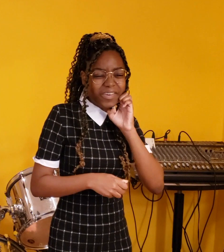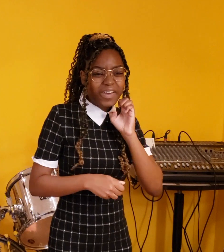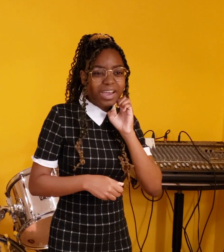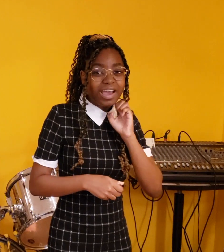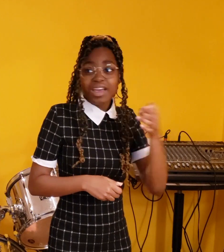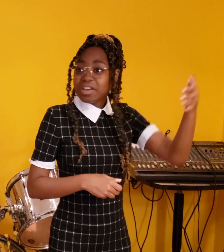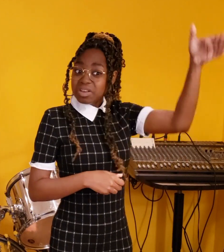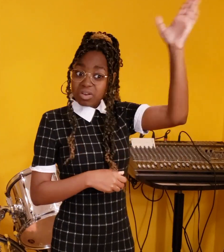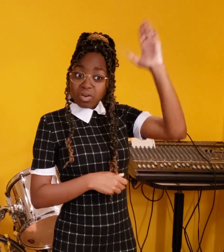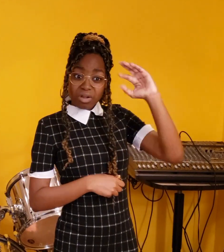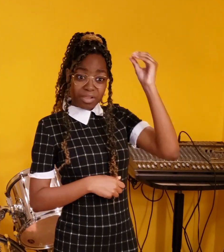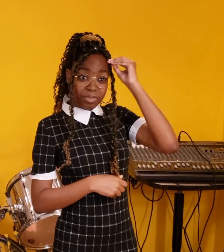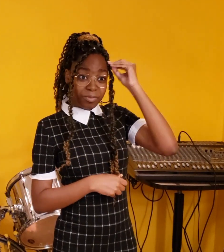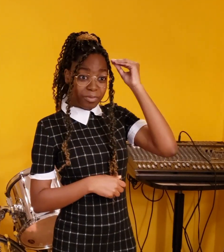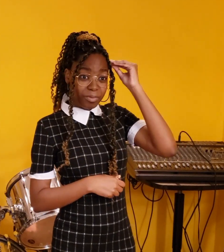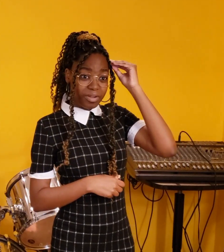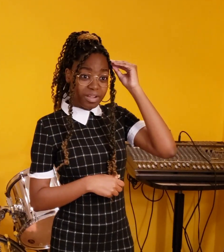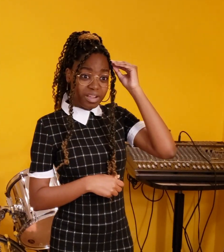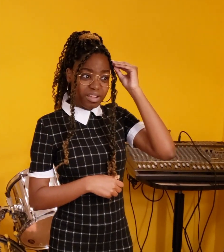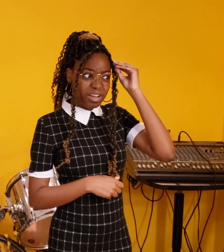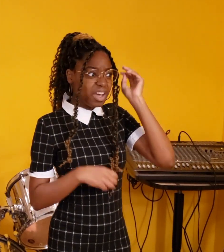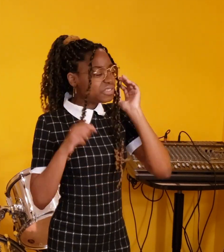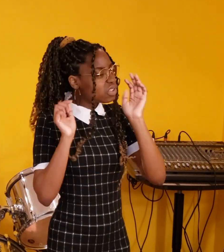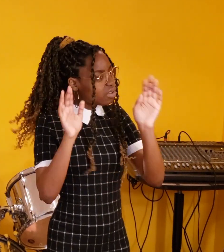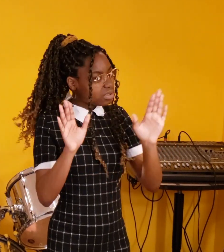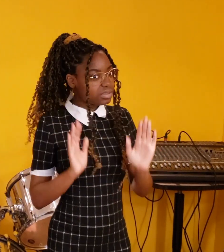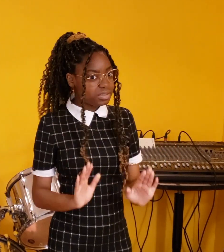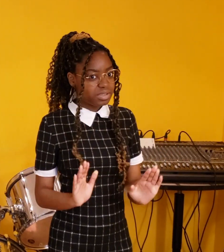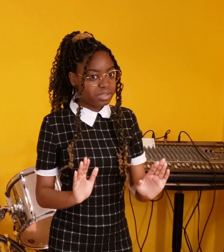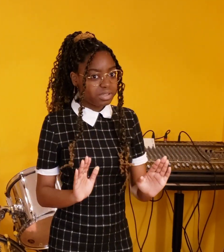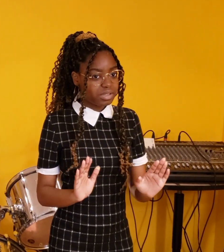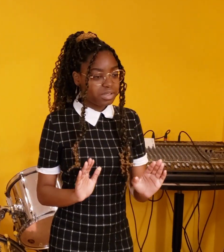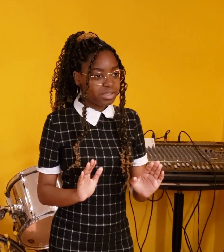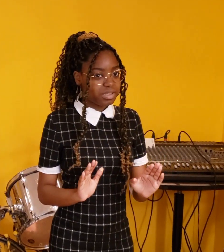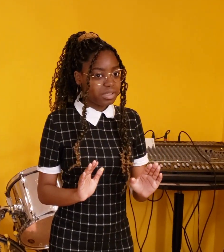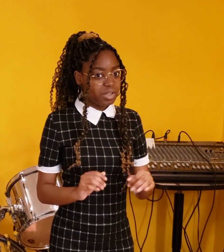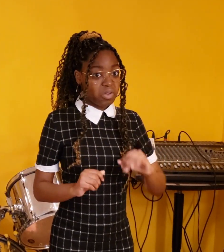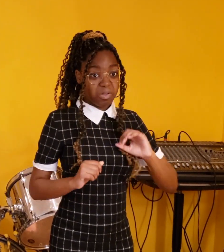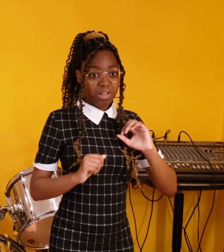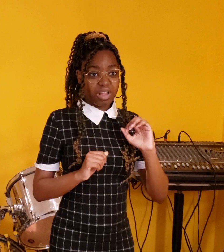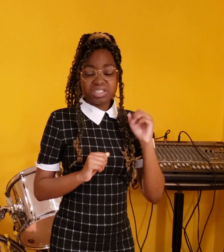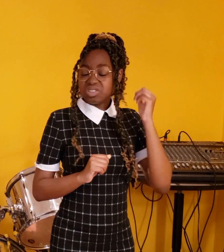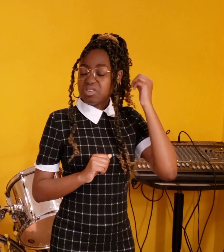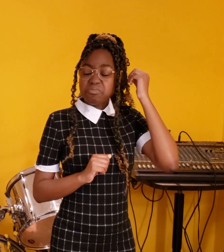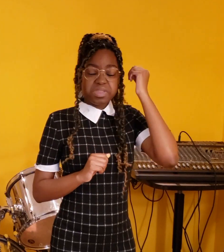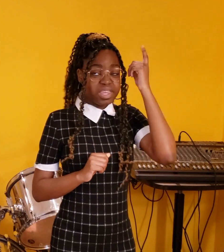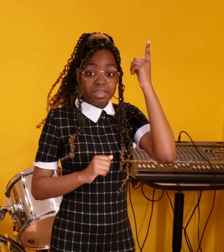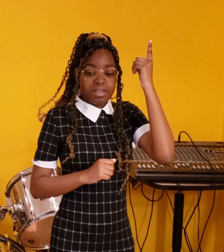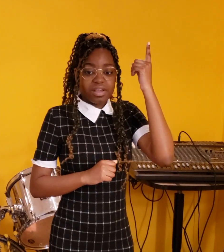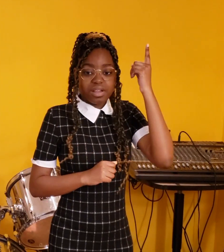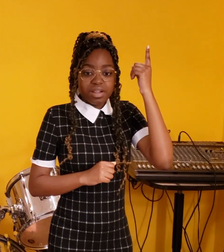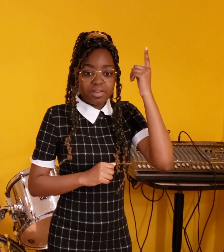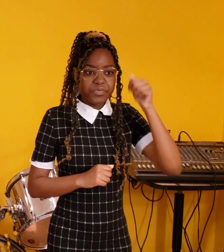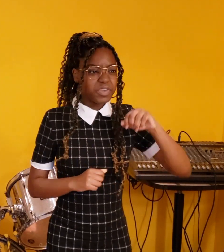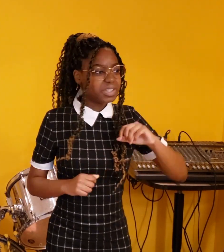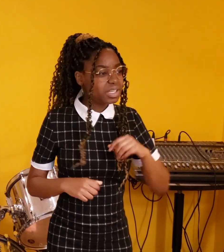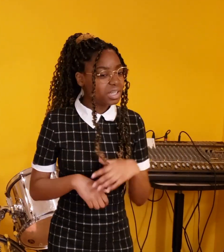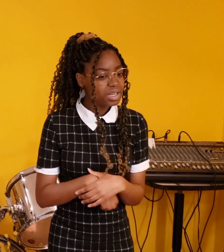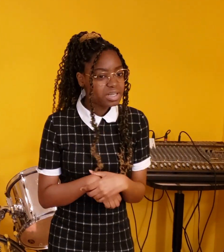God knew. I mean, that's just wonderful. It blows the mind away. Because you look at yourself, look at me, so